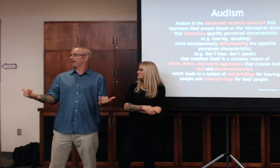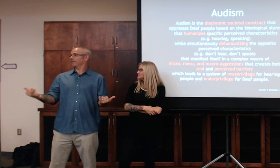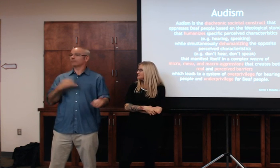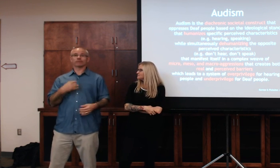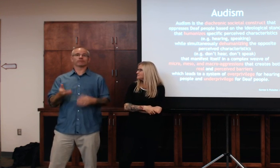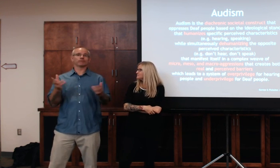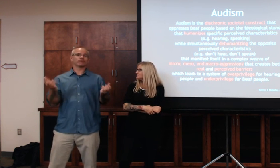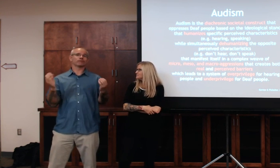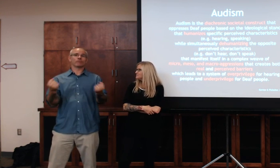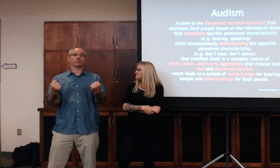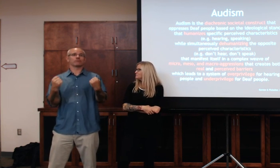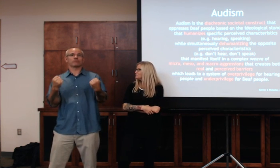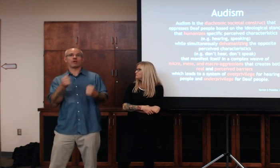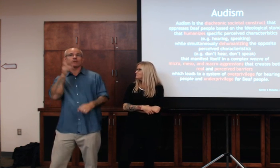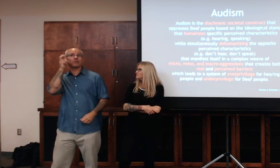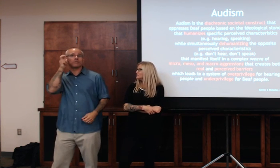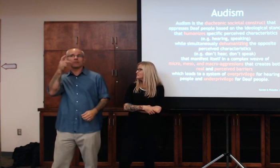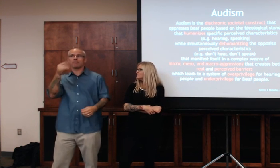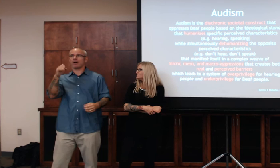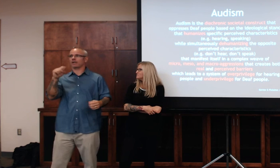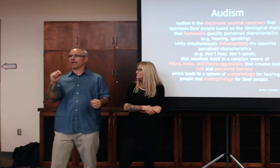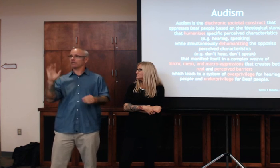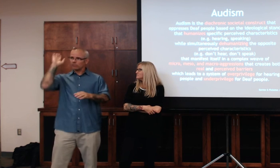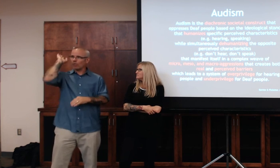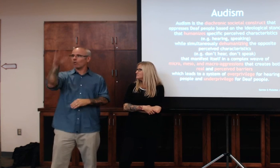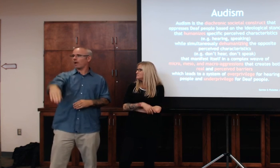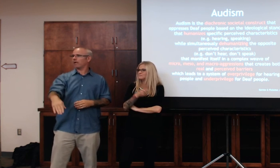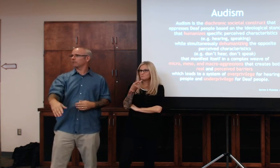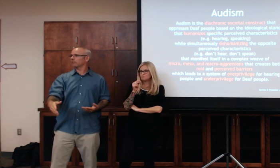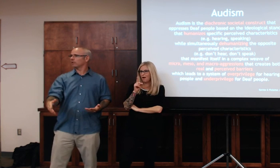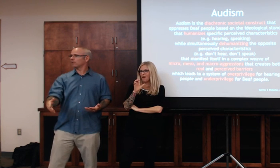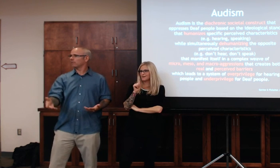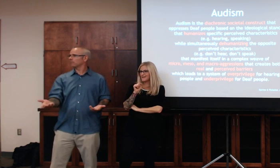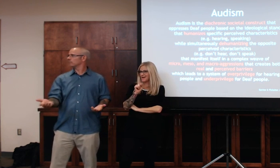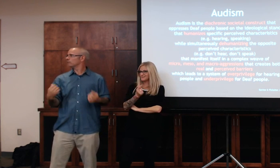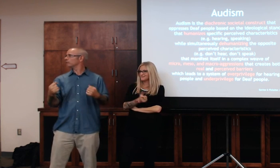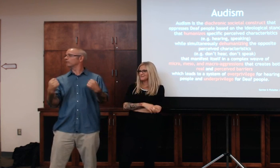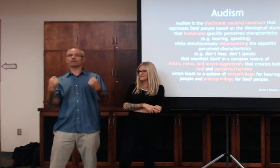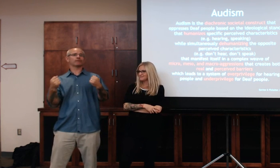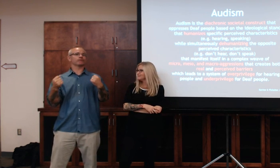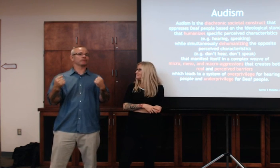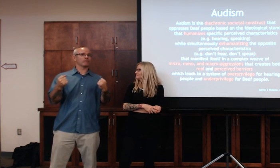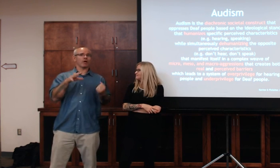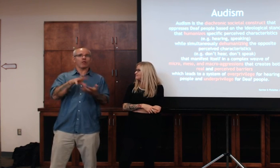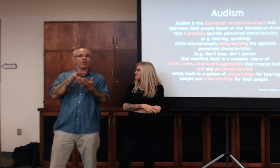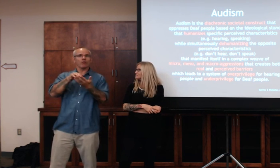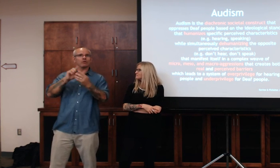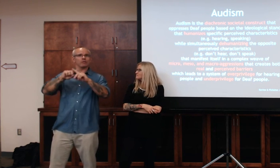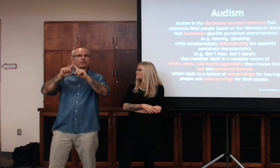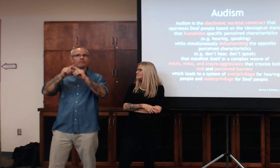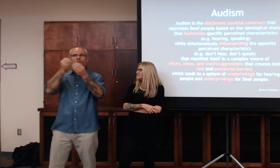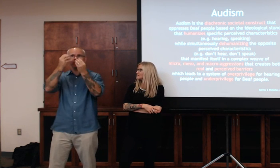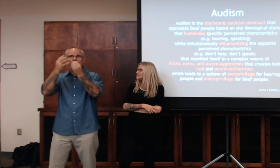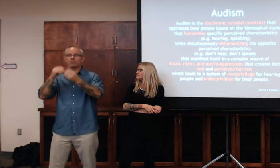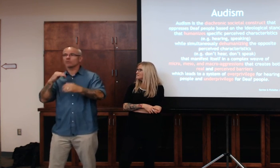today. I was able to listen to a podcast the entire drive. See, podcast. Quite entertained. Learned about different